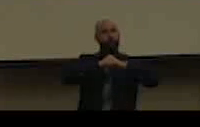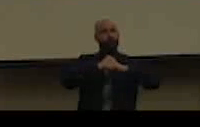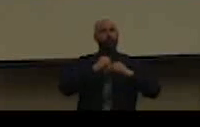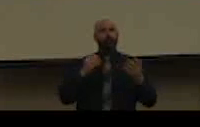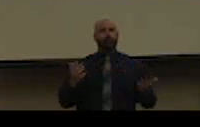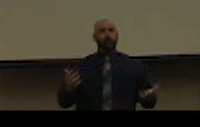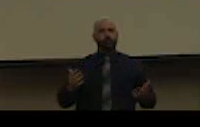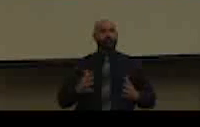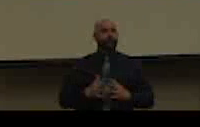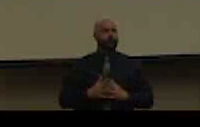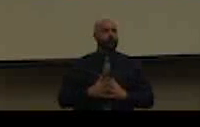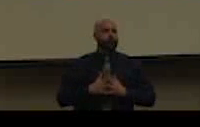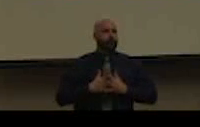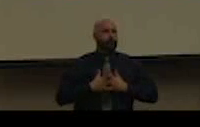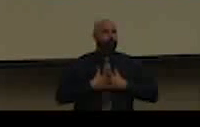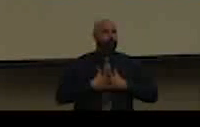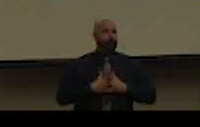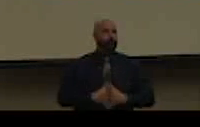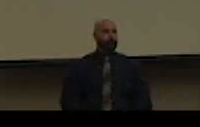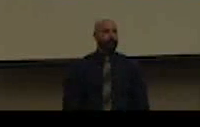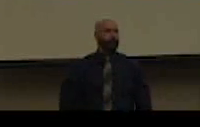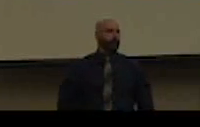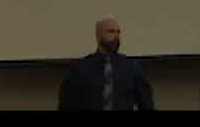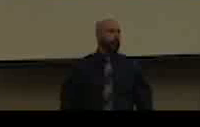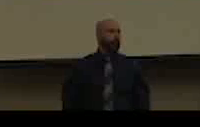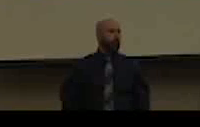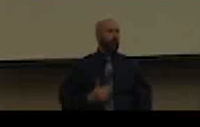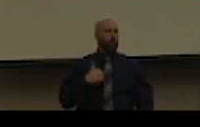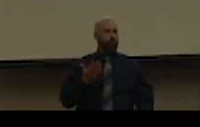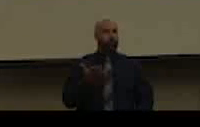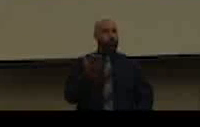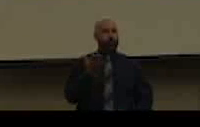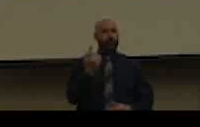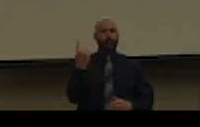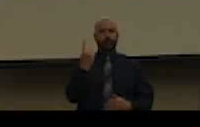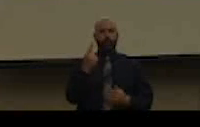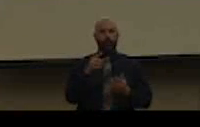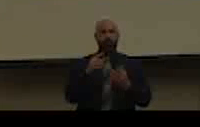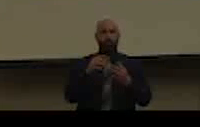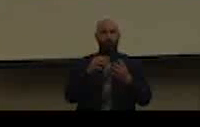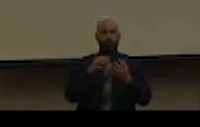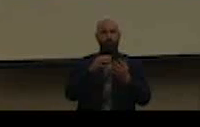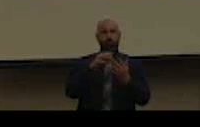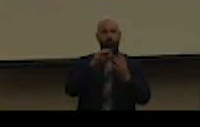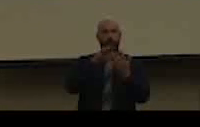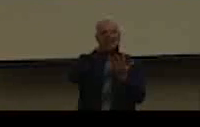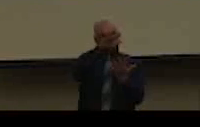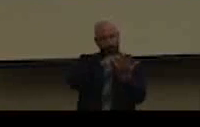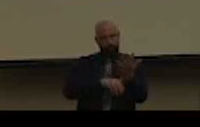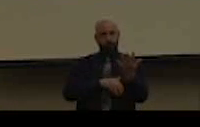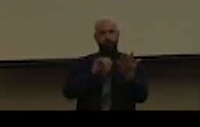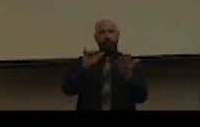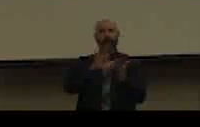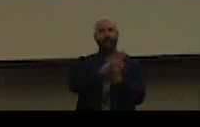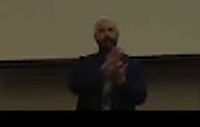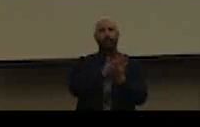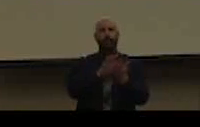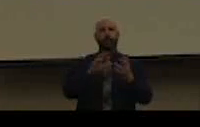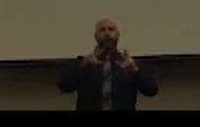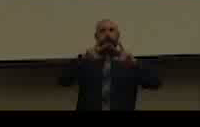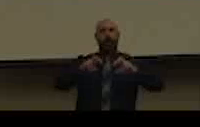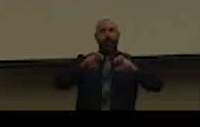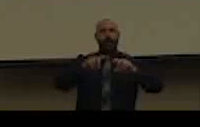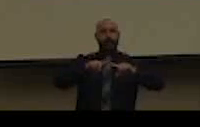we have someone prepare that document so that we can analyze what are those differences and how can we work to overcome them for those